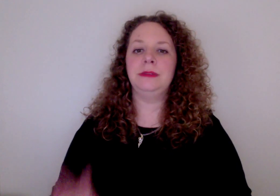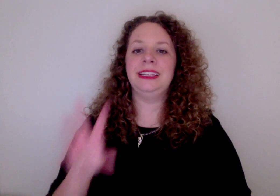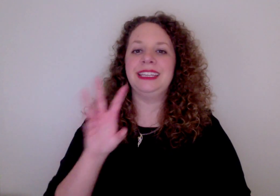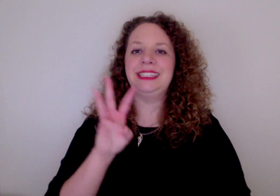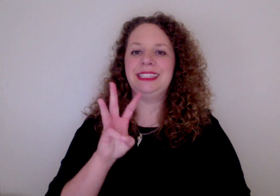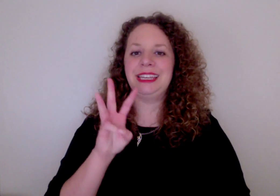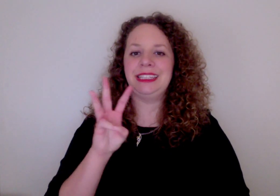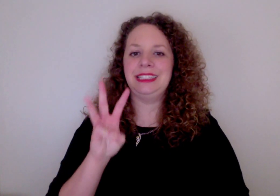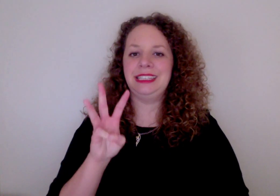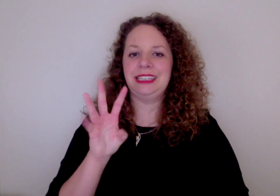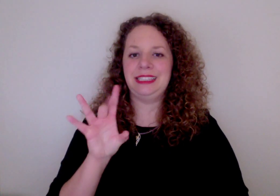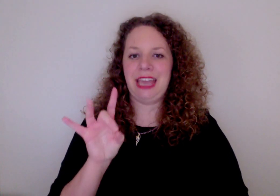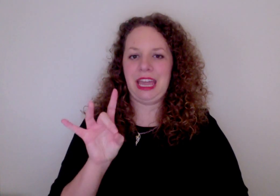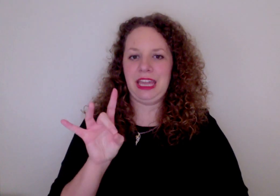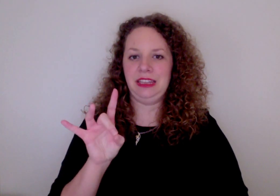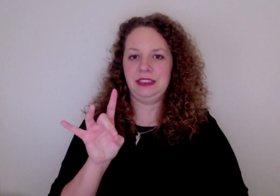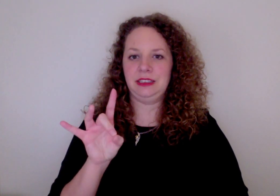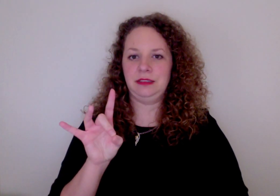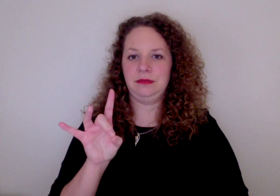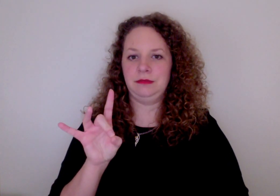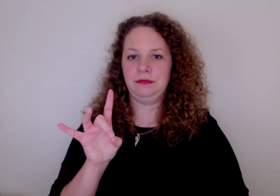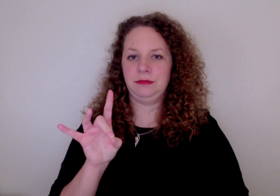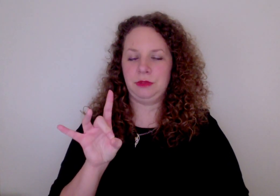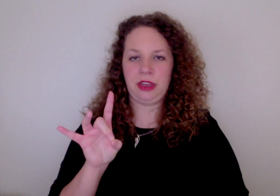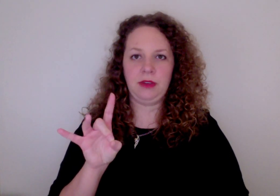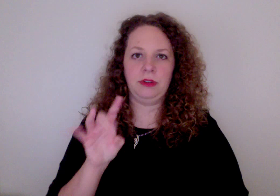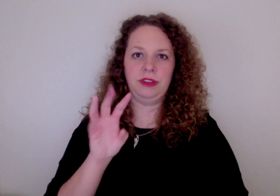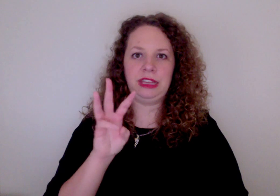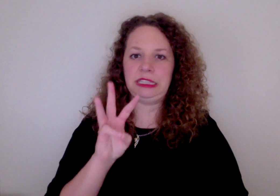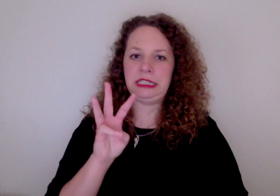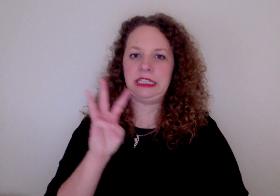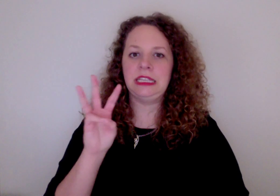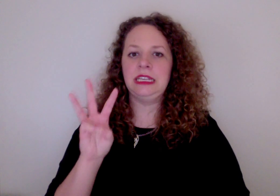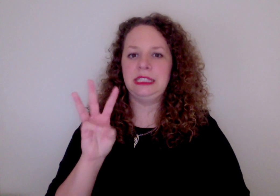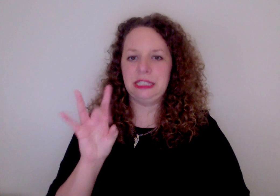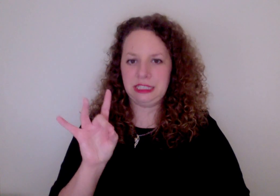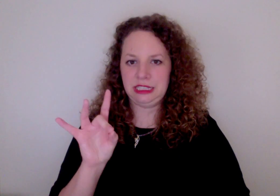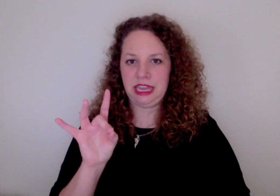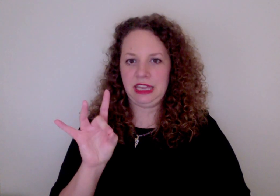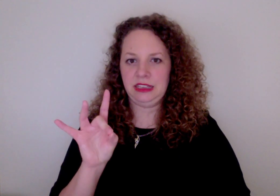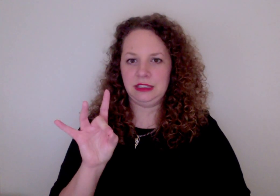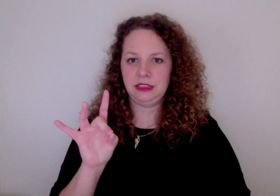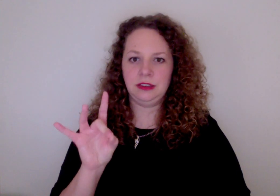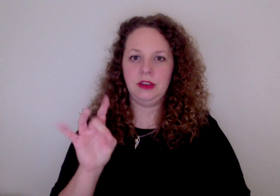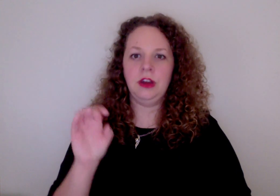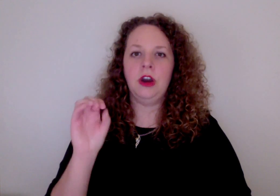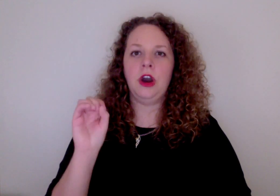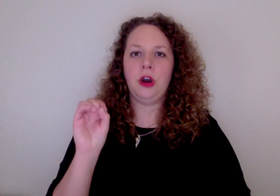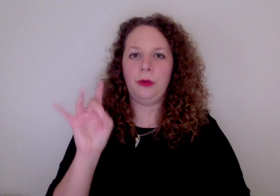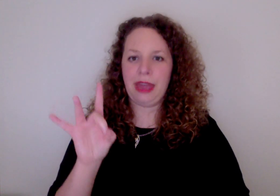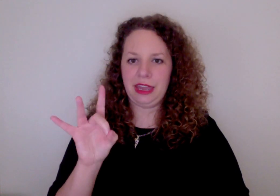be 668. Okay, or think 668,